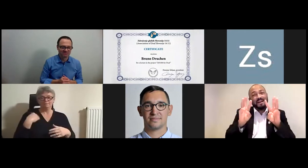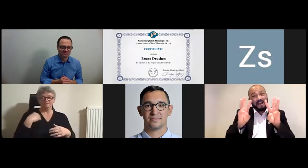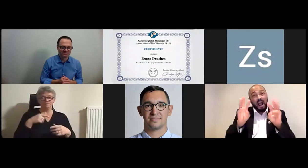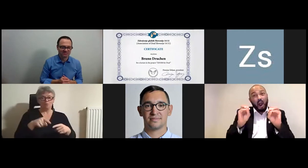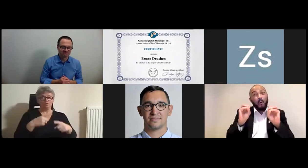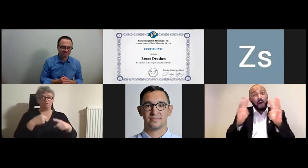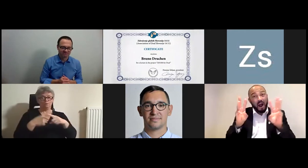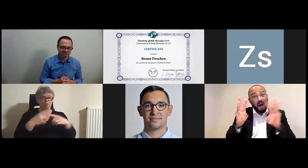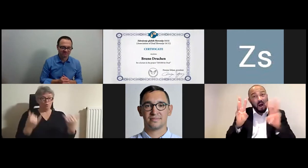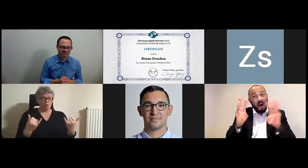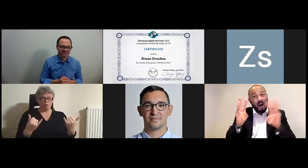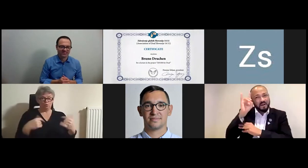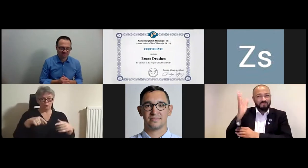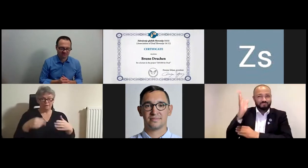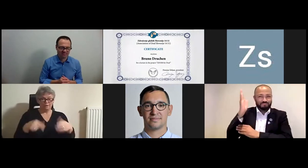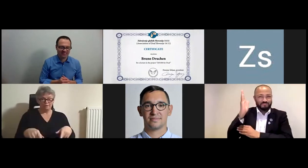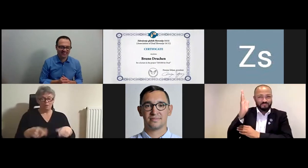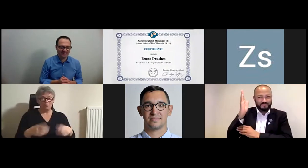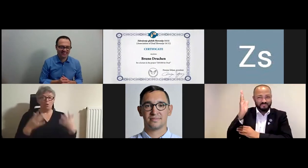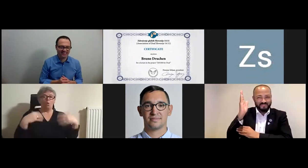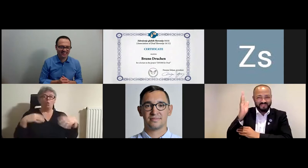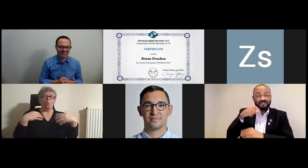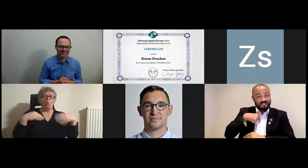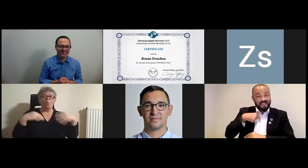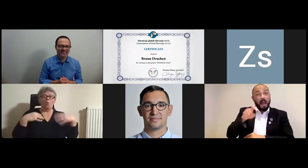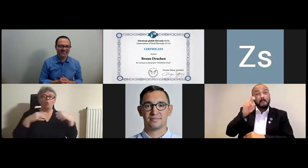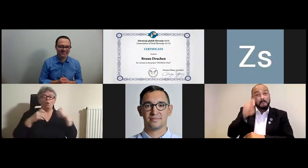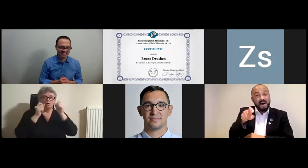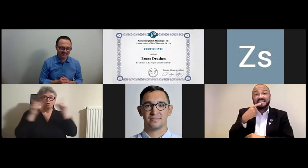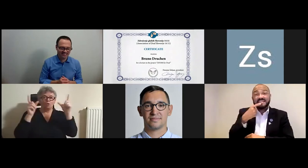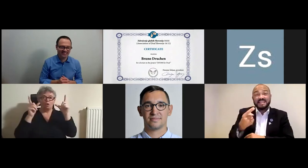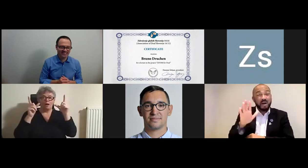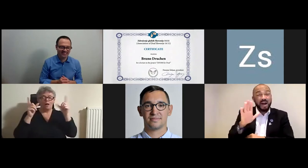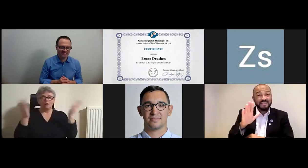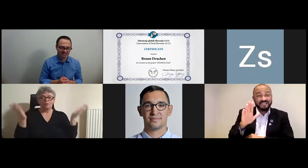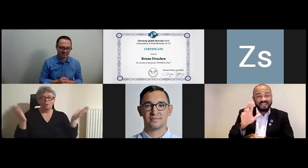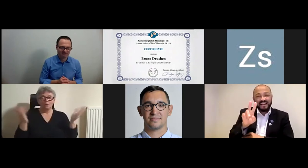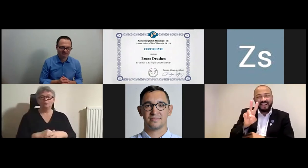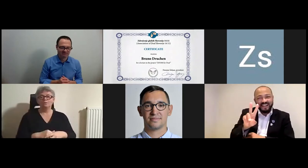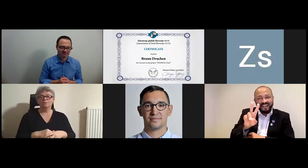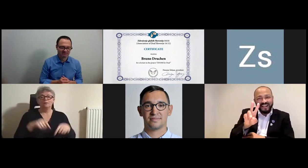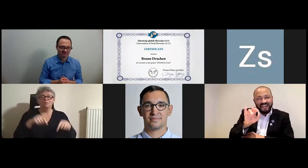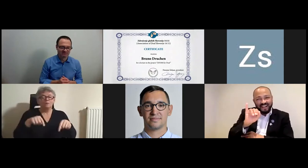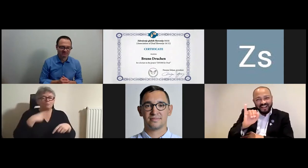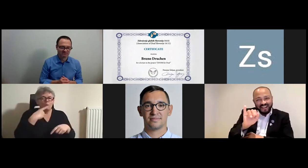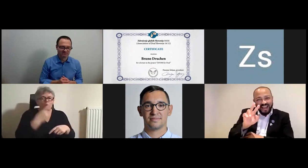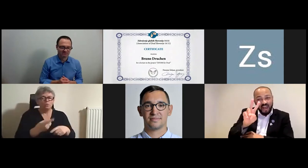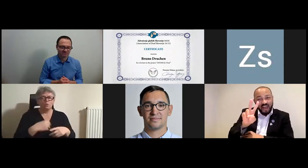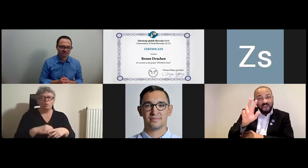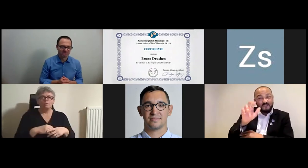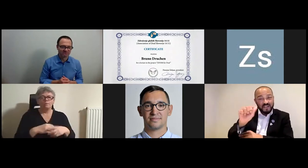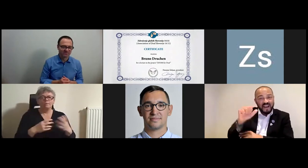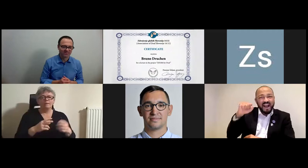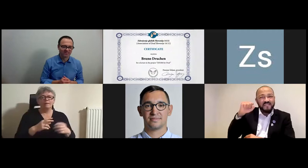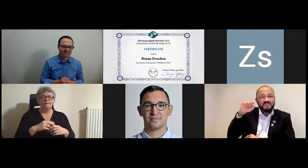present. And really just, wow, Miha's presentation was fantastic. I